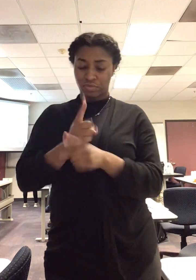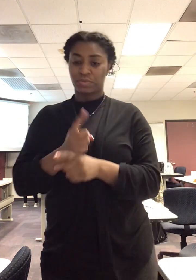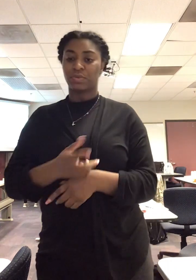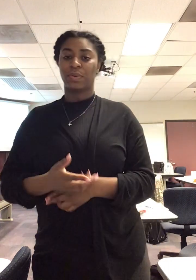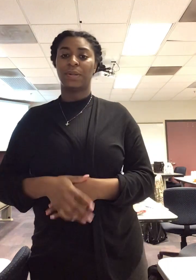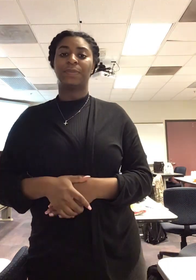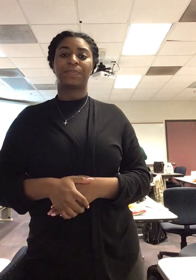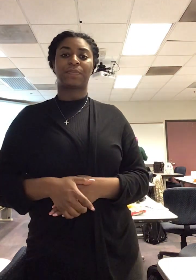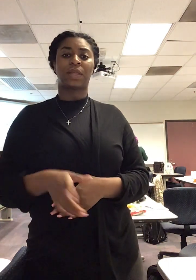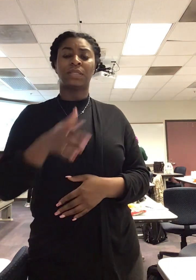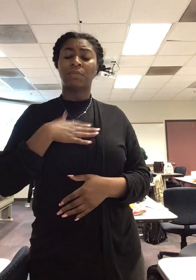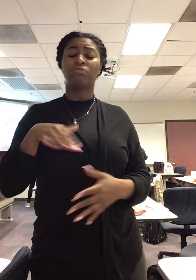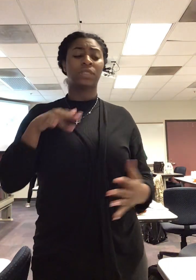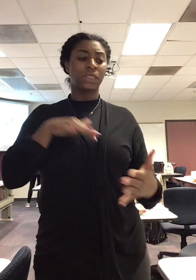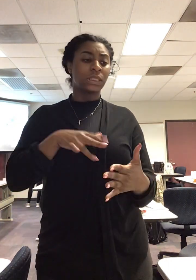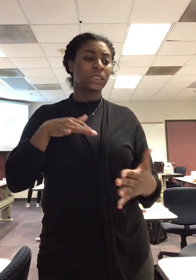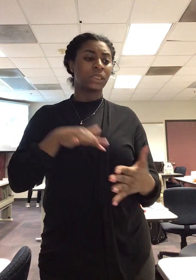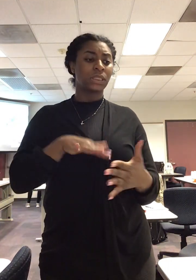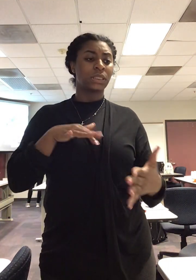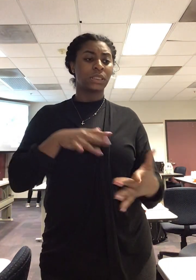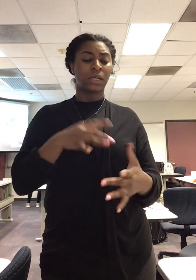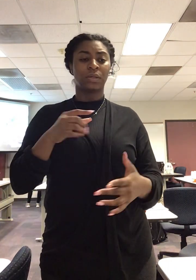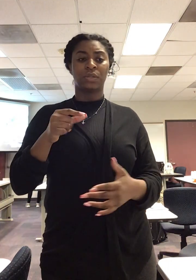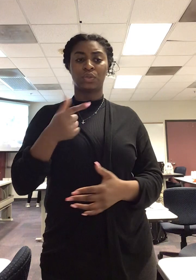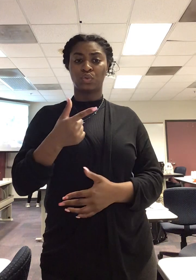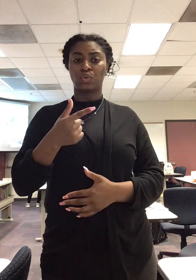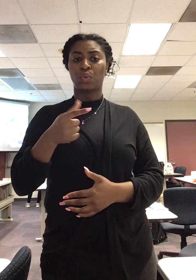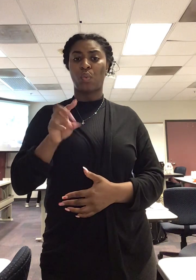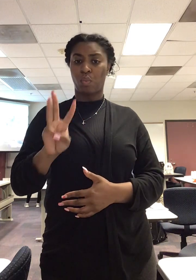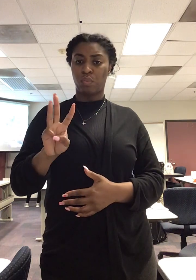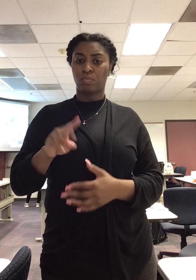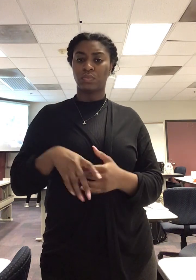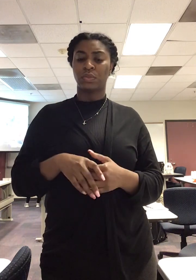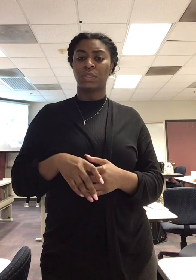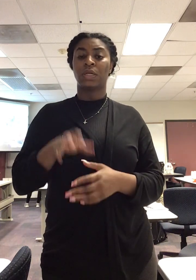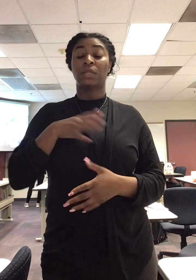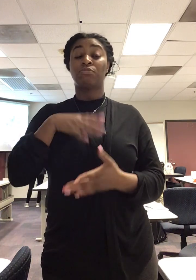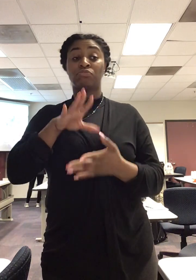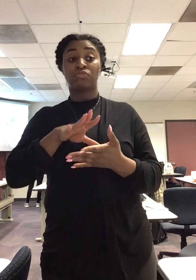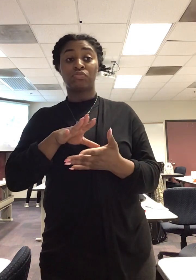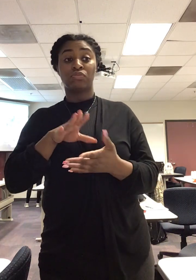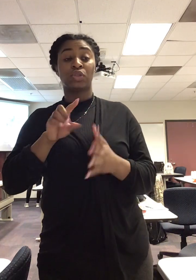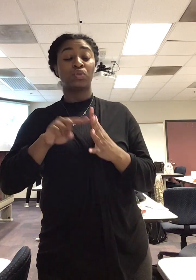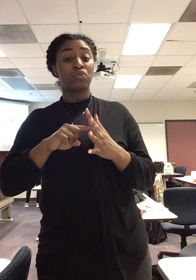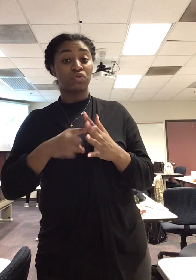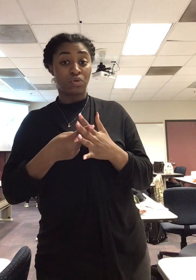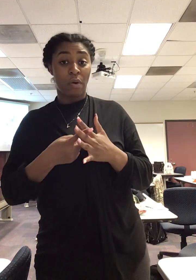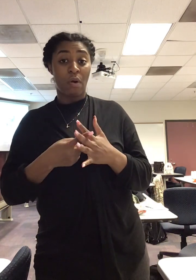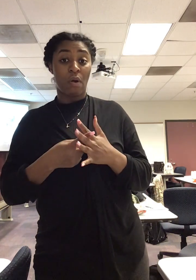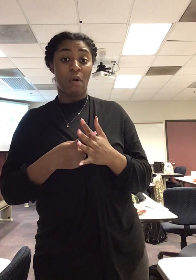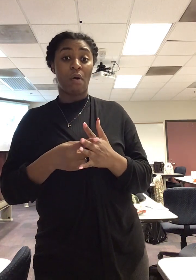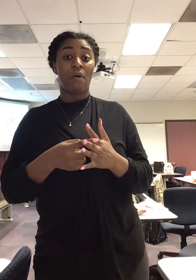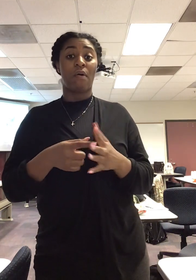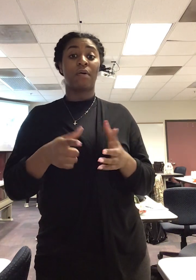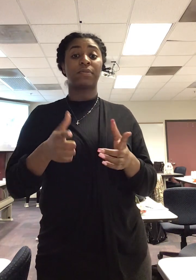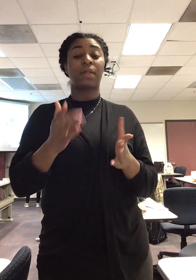American Revolution, and we started our lesson by looking at George Washington and who he was with fiction. We read the book George Washington's